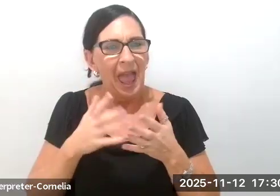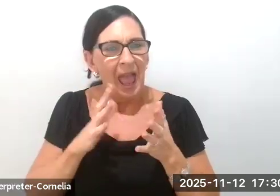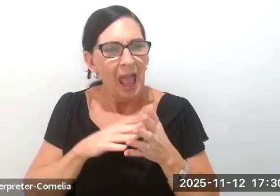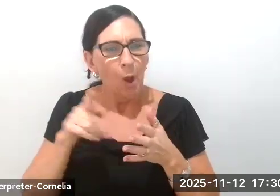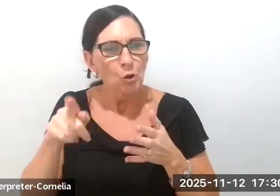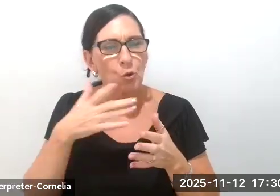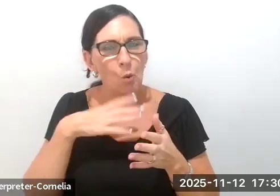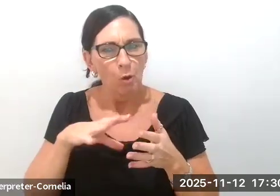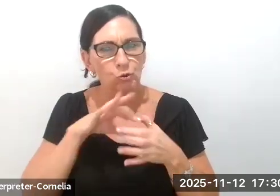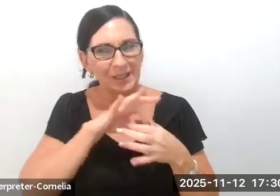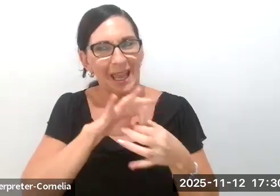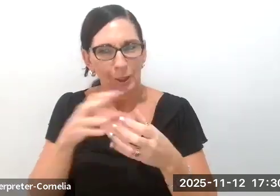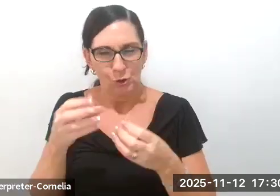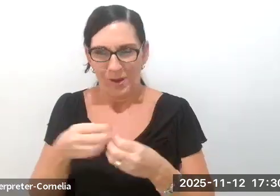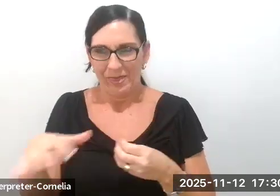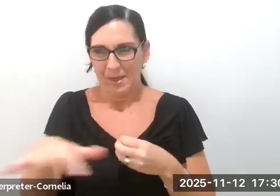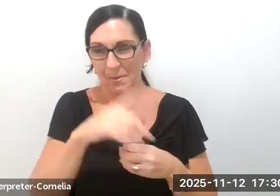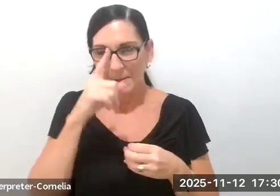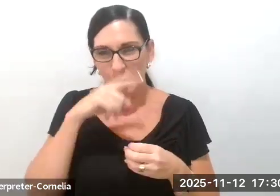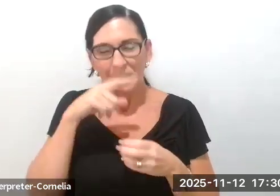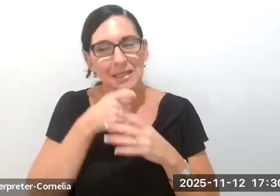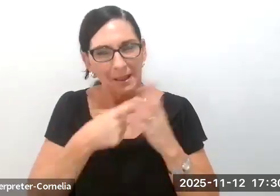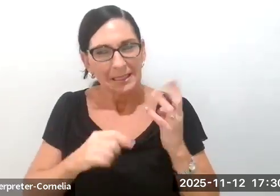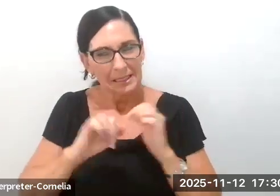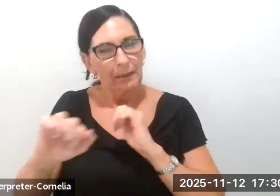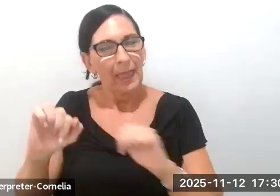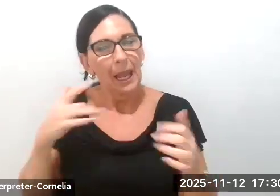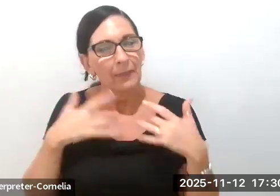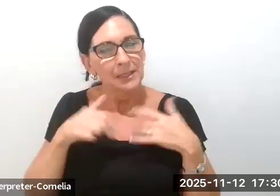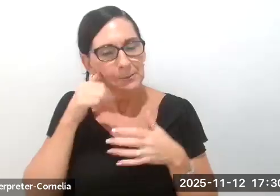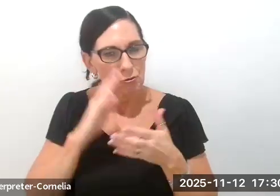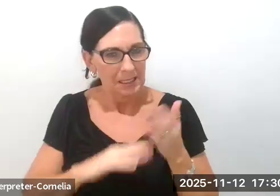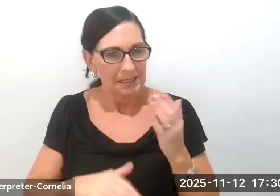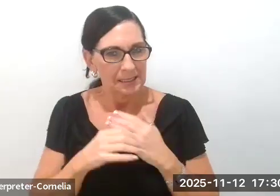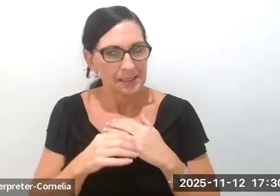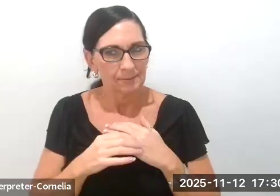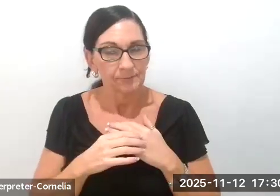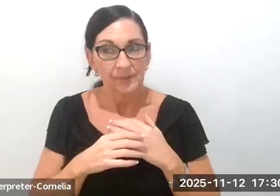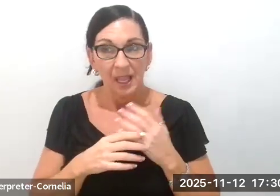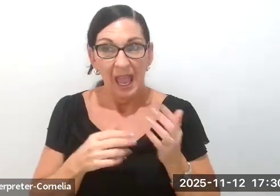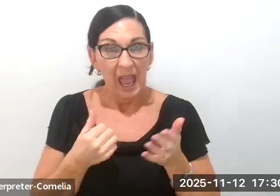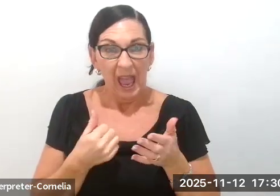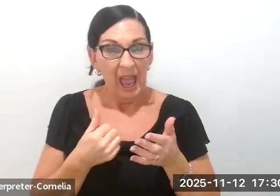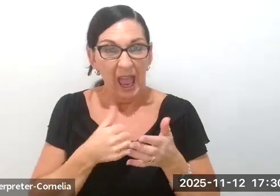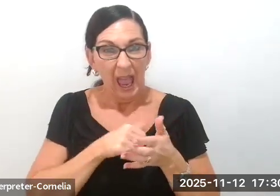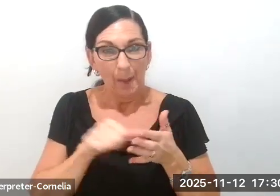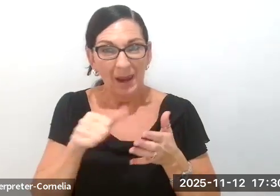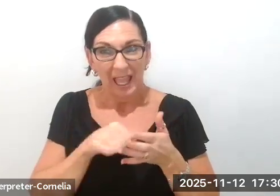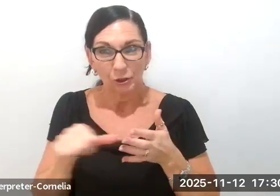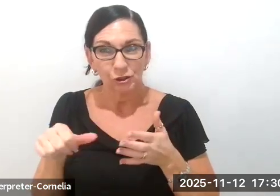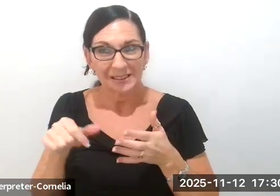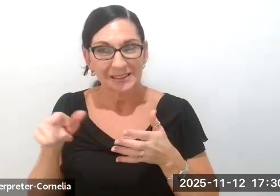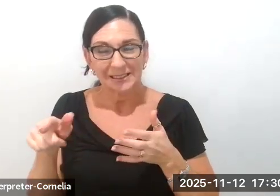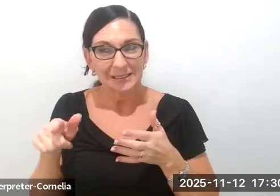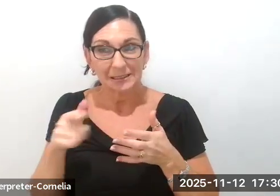people with disability and their lived experiences. Applications who've been unable to do that because of the stage of research